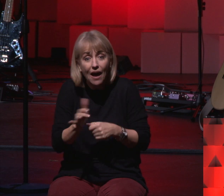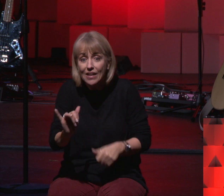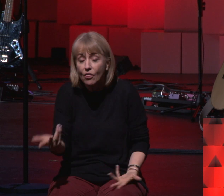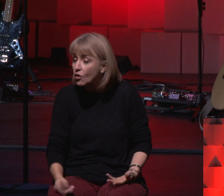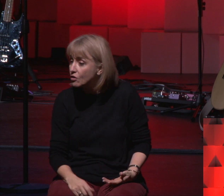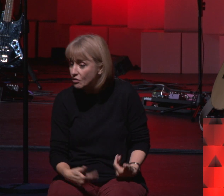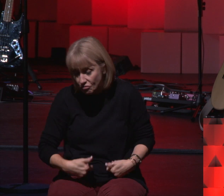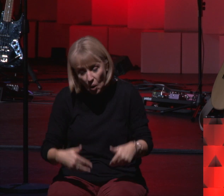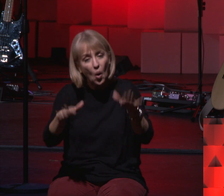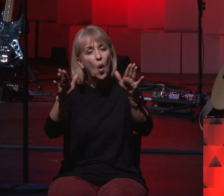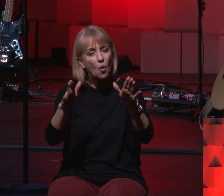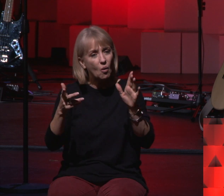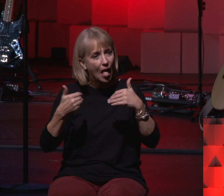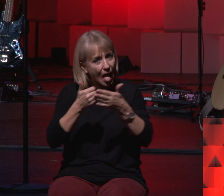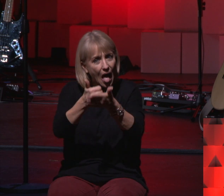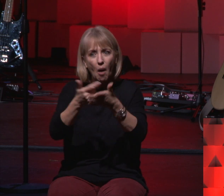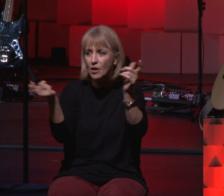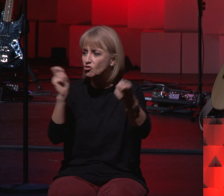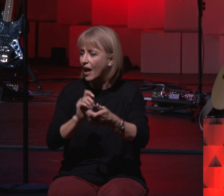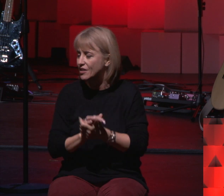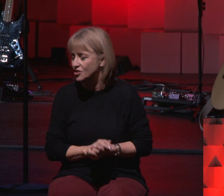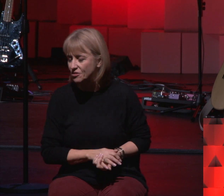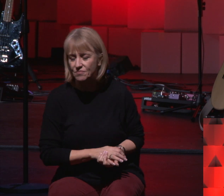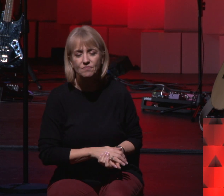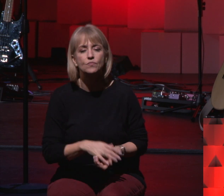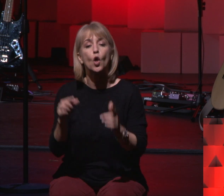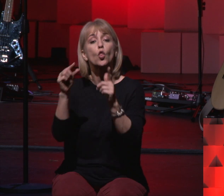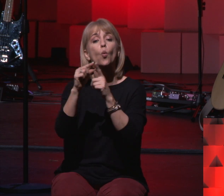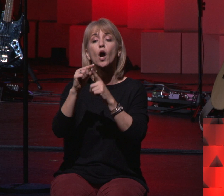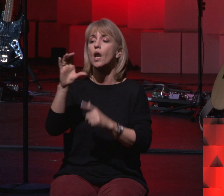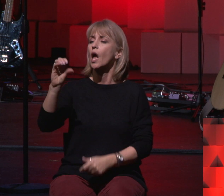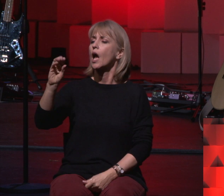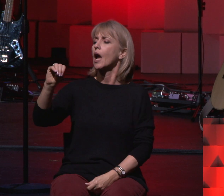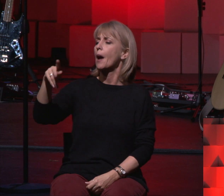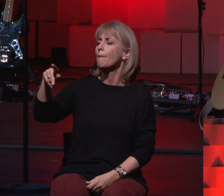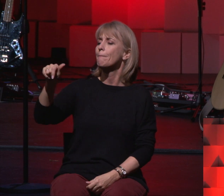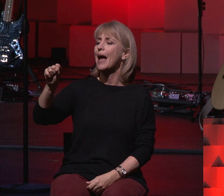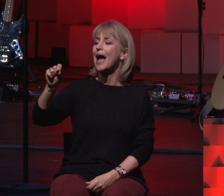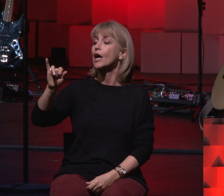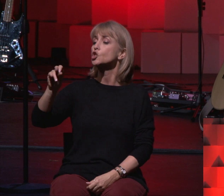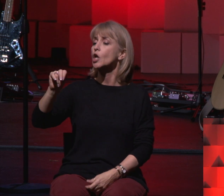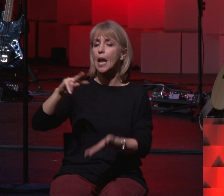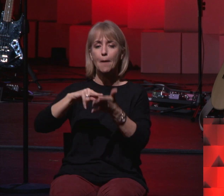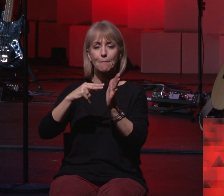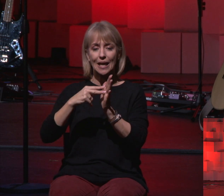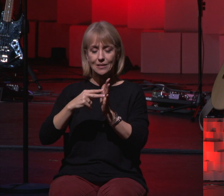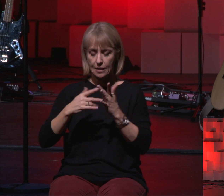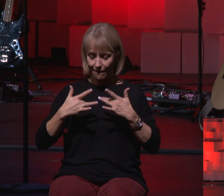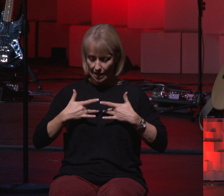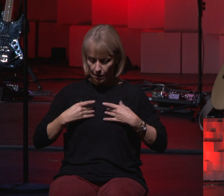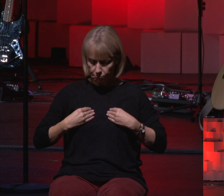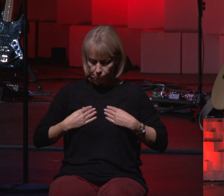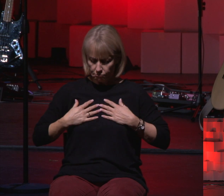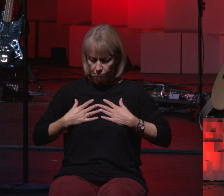life to make a difference. One definition of compassion is this: being moved to use whatever you have to meet a